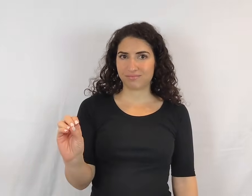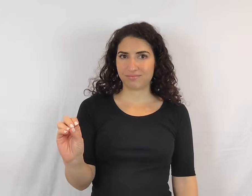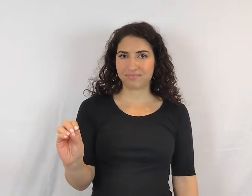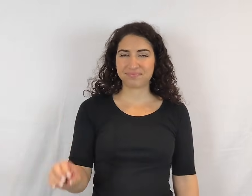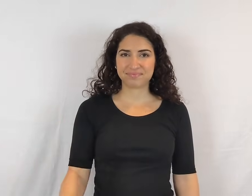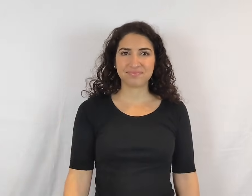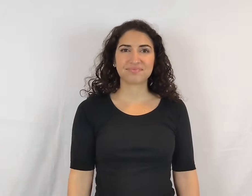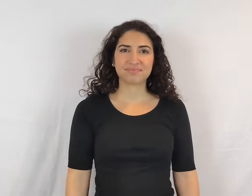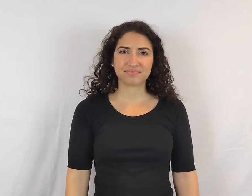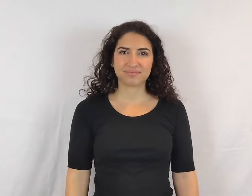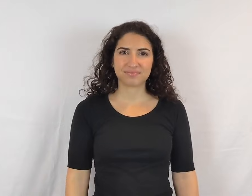2000.